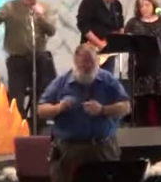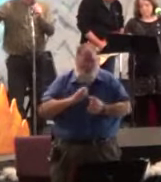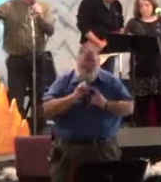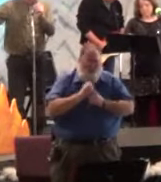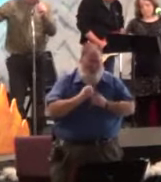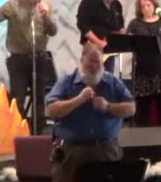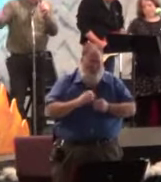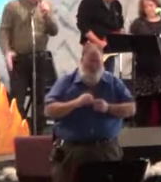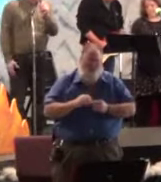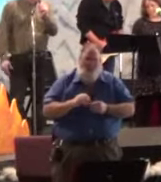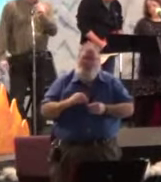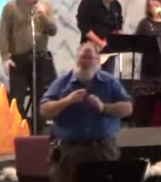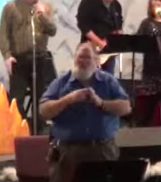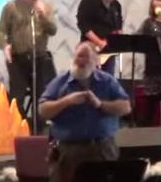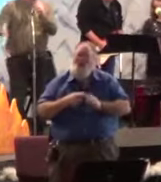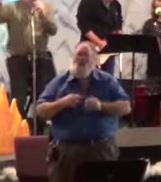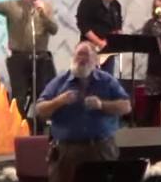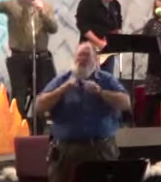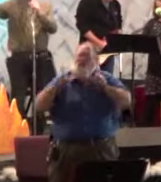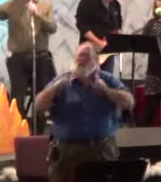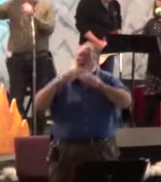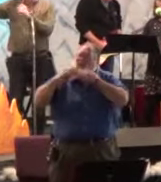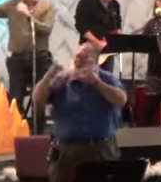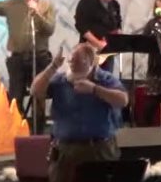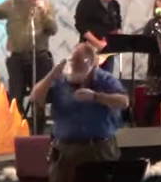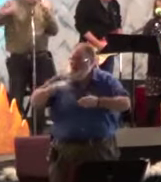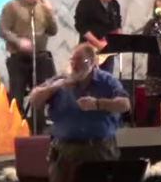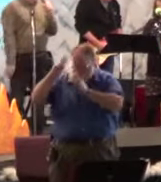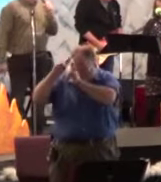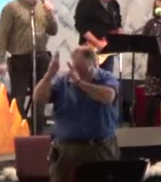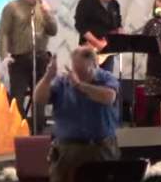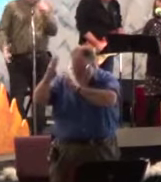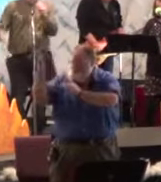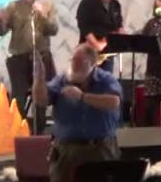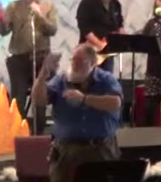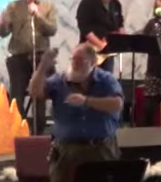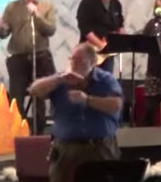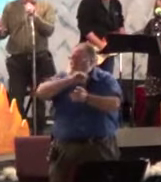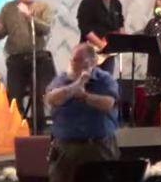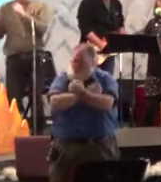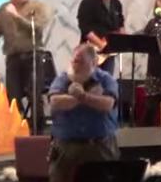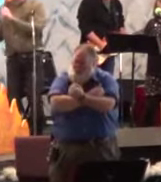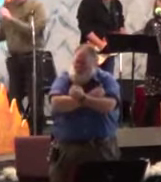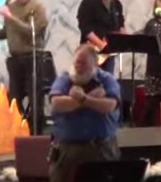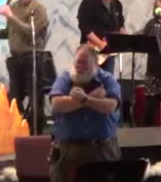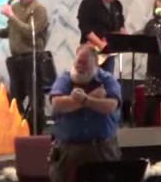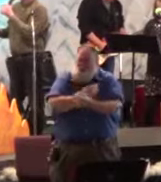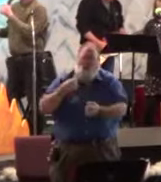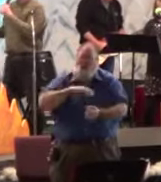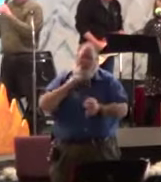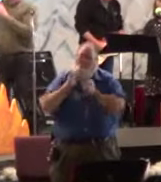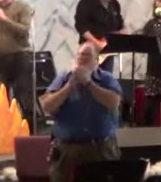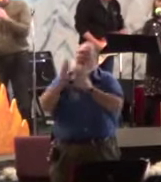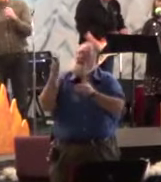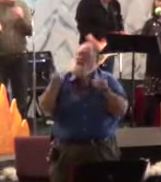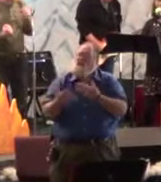God, I recognize you as all authority, everything in my life. And God, I just want to sell out for you and praise you this morning.